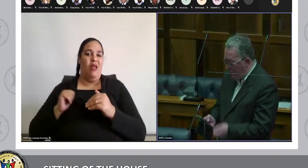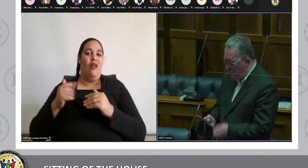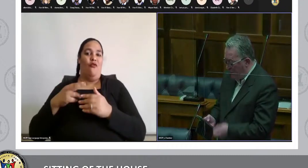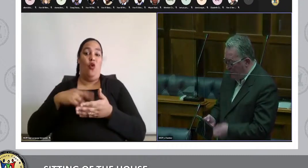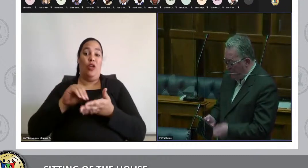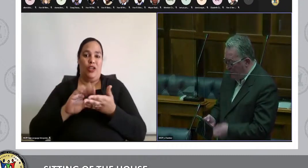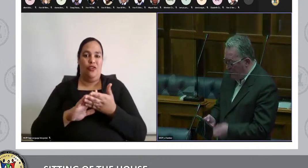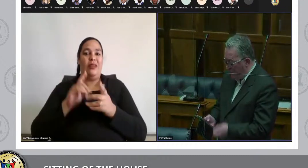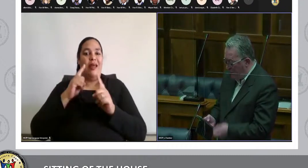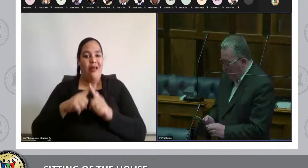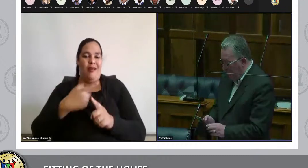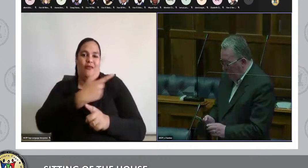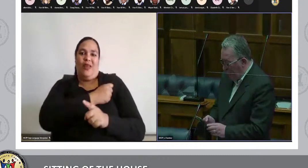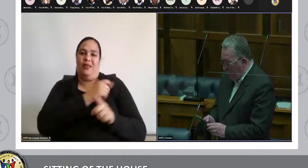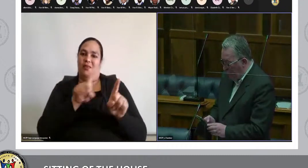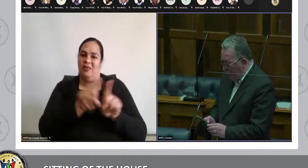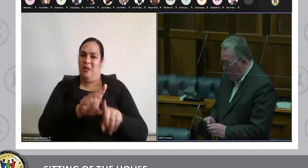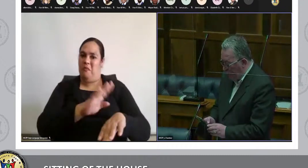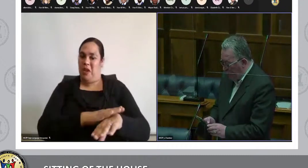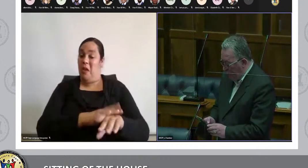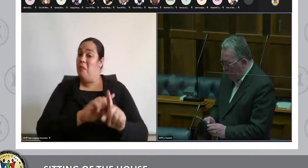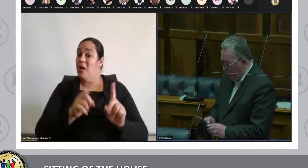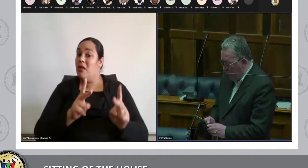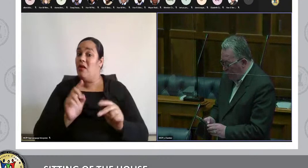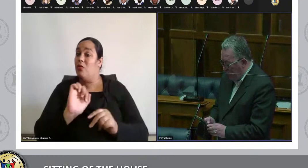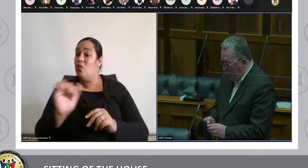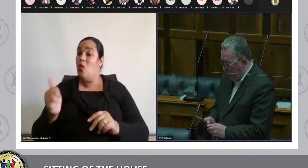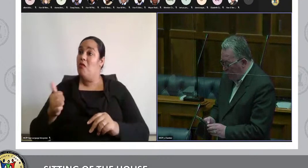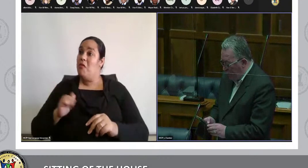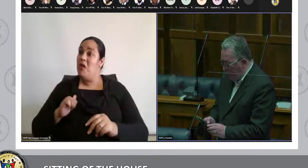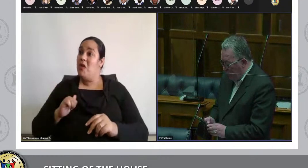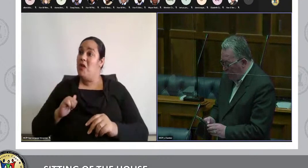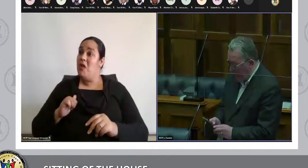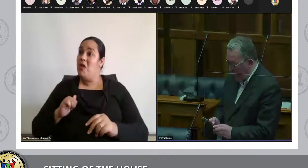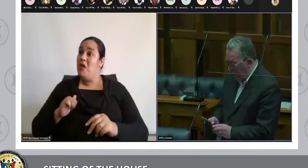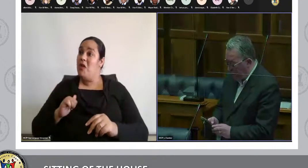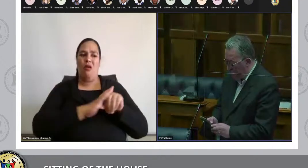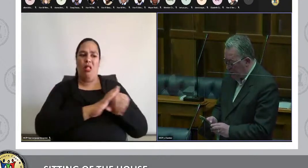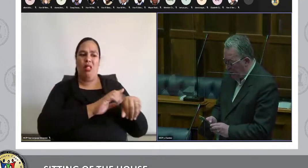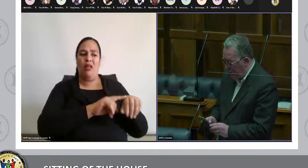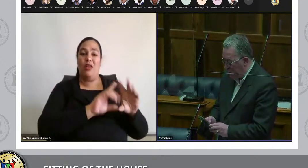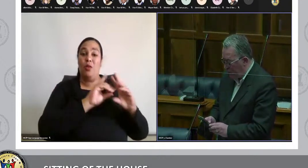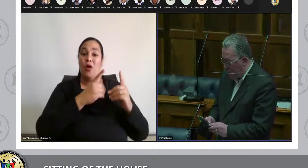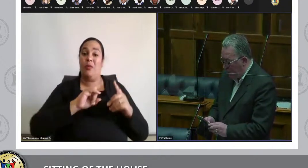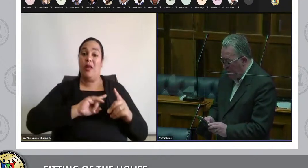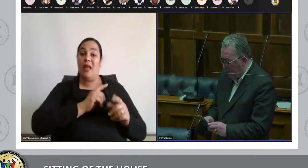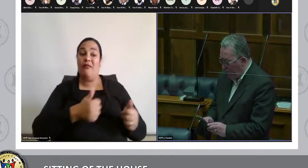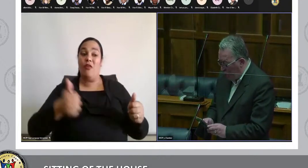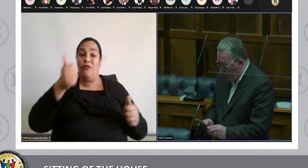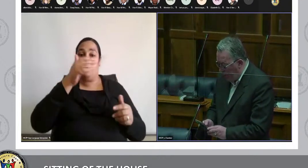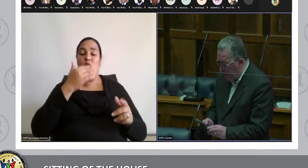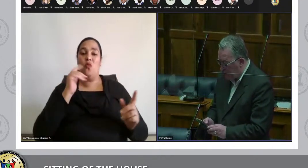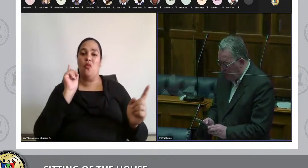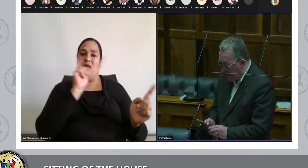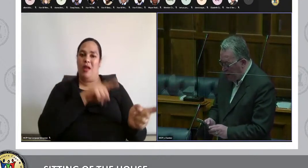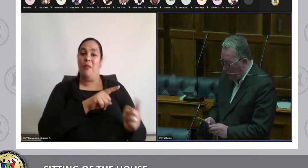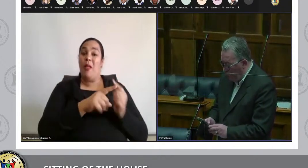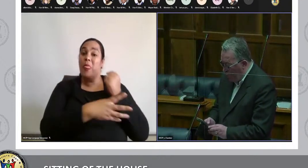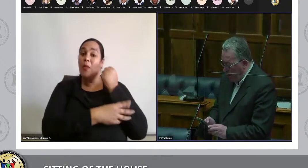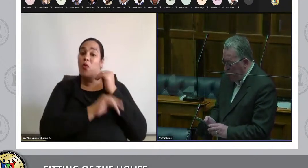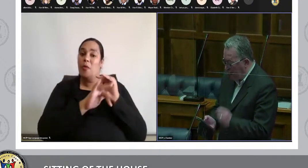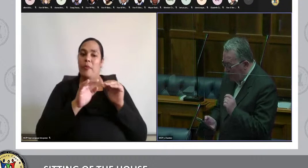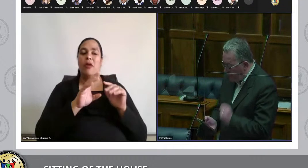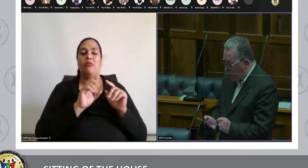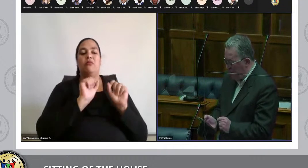registered and vaccinated. Again, those privileged and previously advantaged have Department of Health officials coming to them. The poor must find